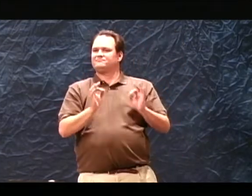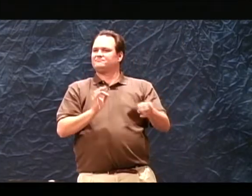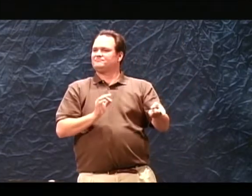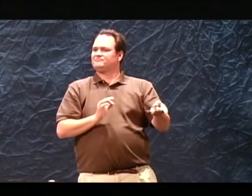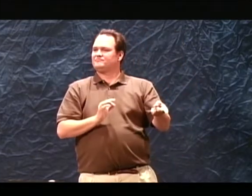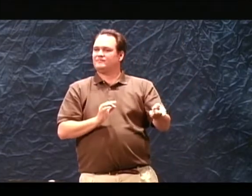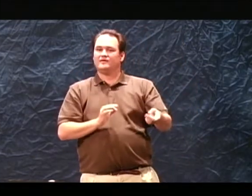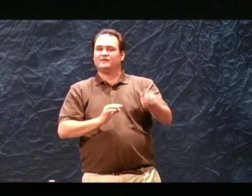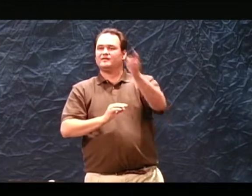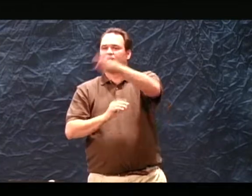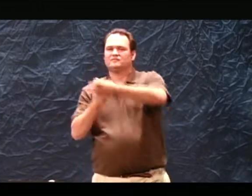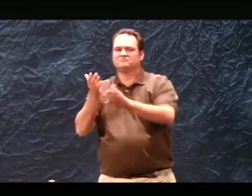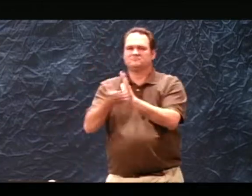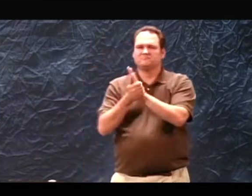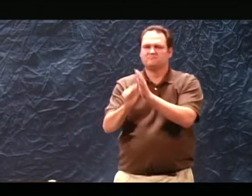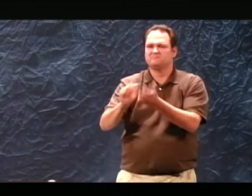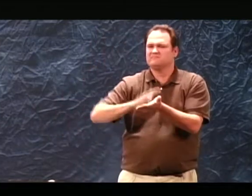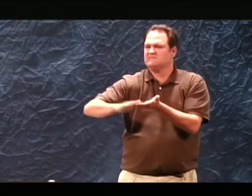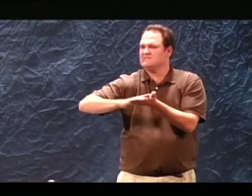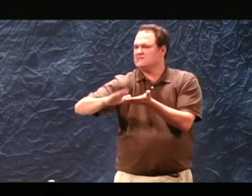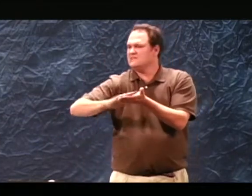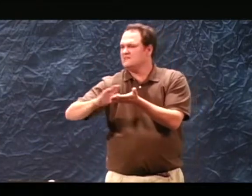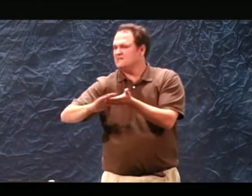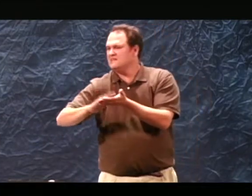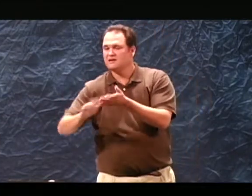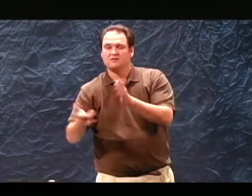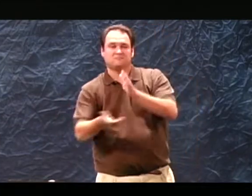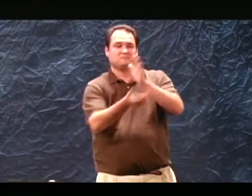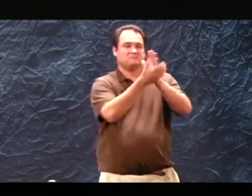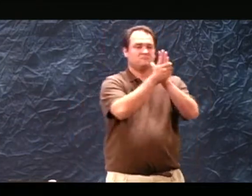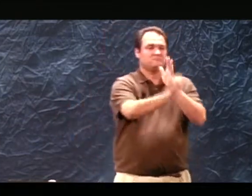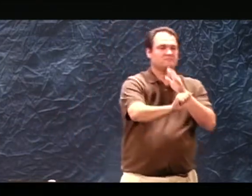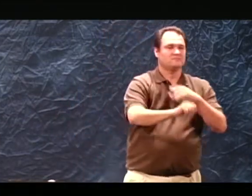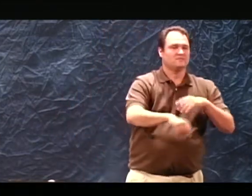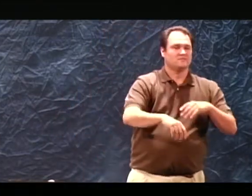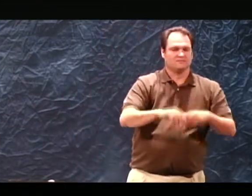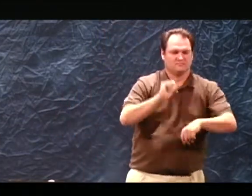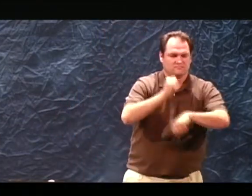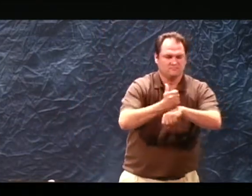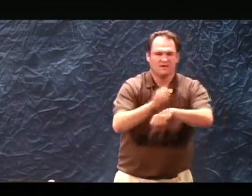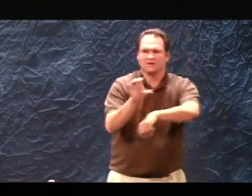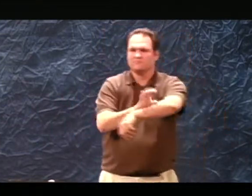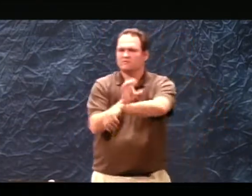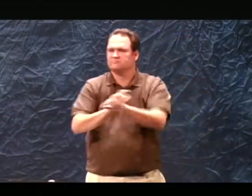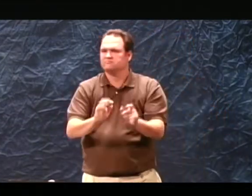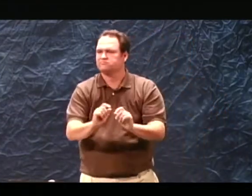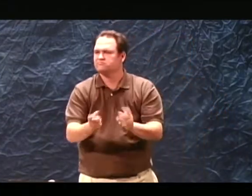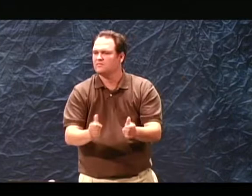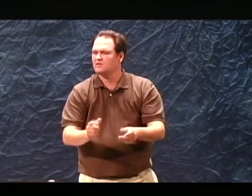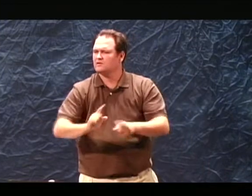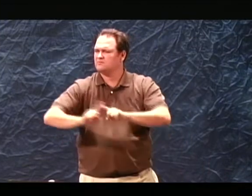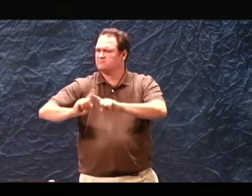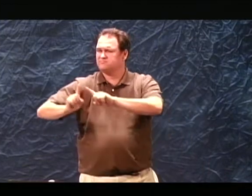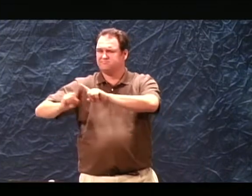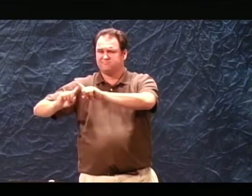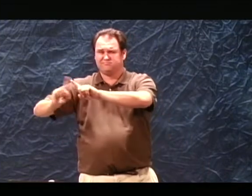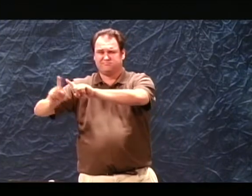me do that kind of work others who are skilled at cleaning uh there's a computer